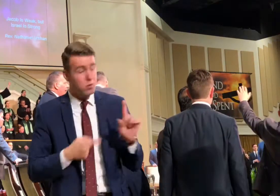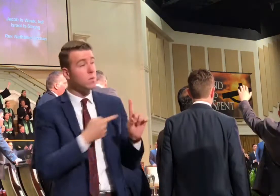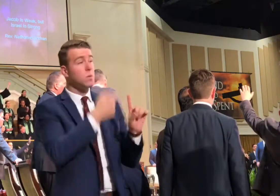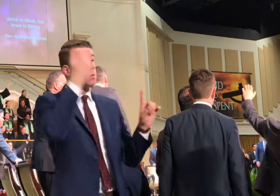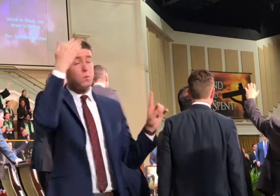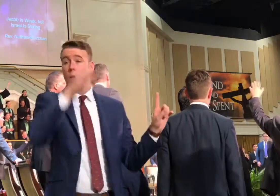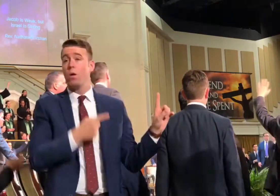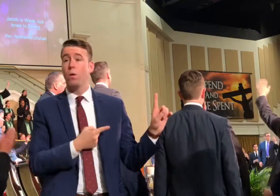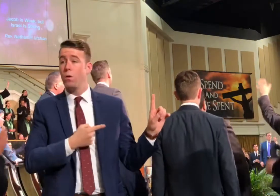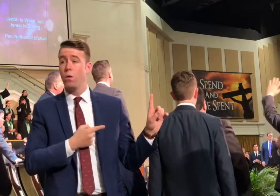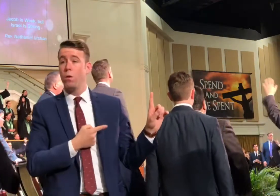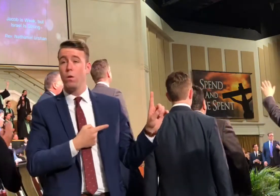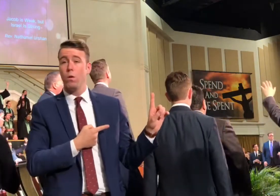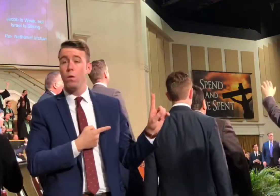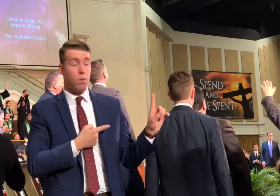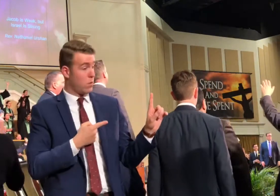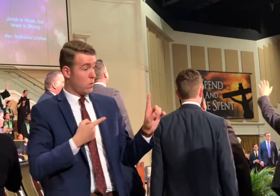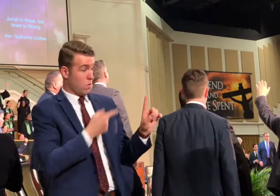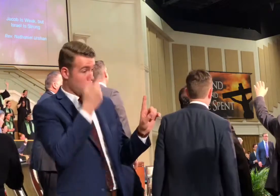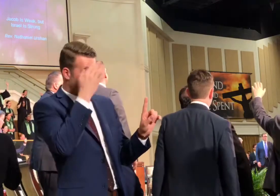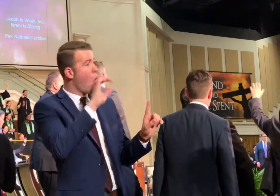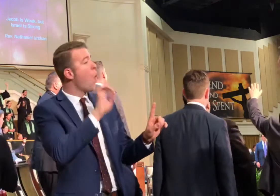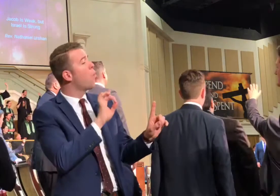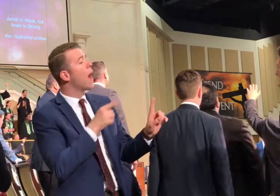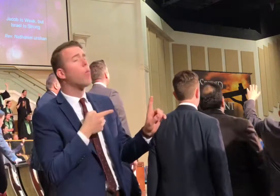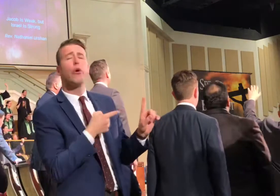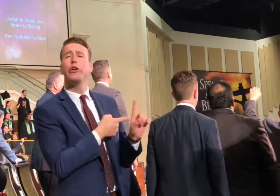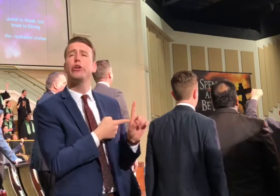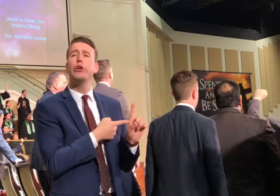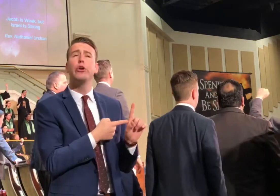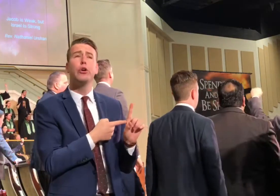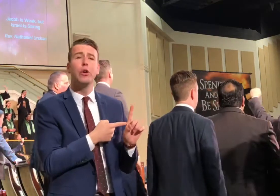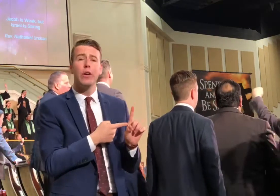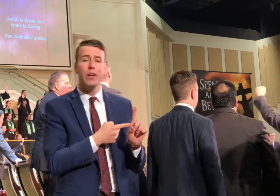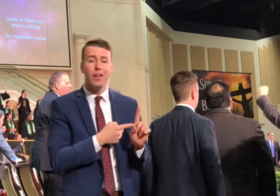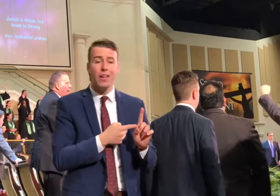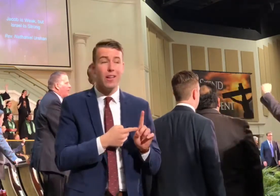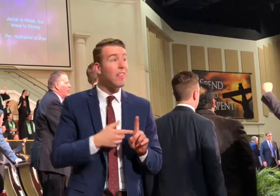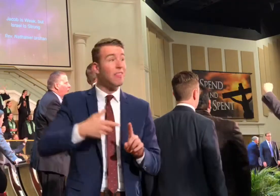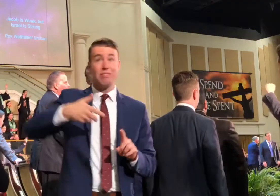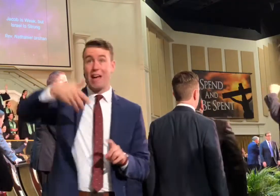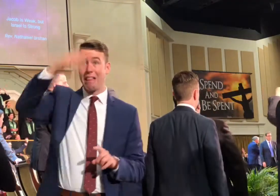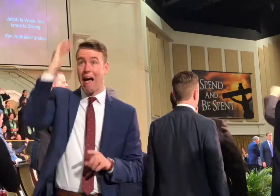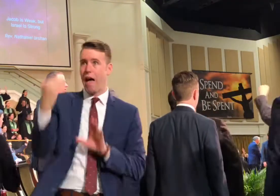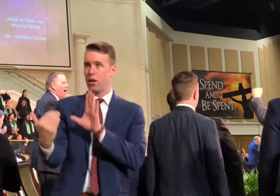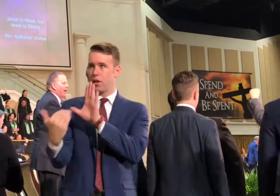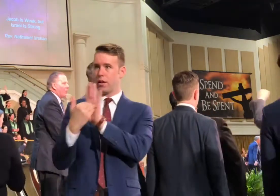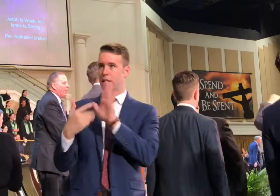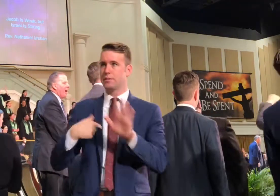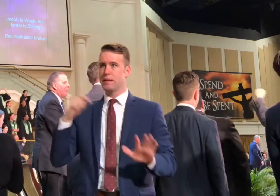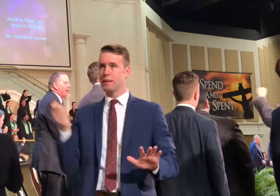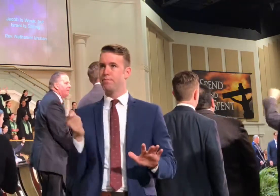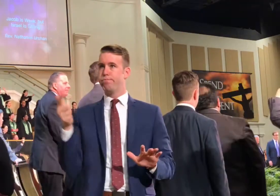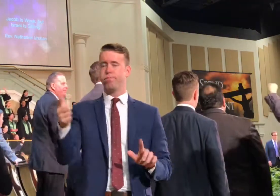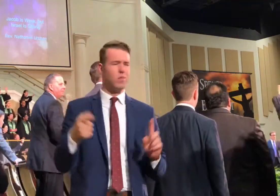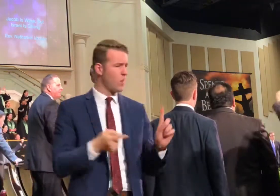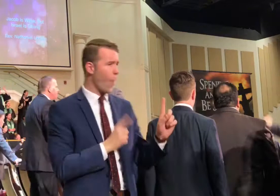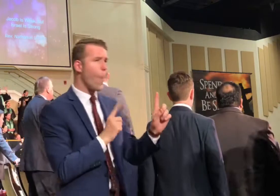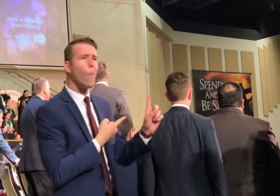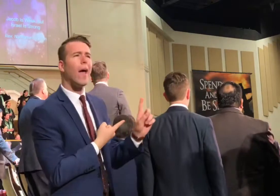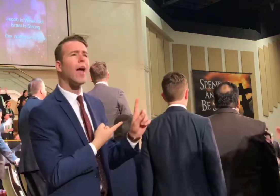You don't know what God. Where were you when the lion roared against me? Where were